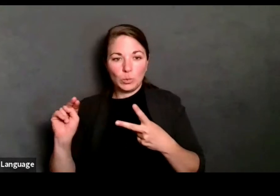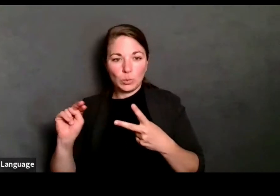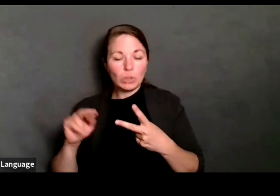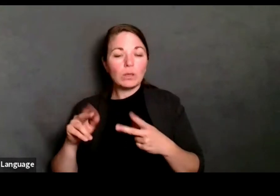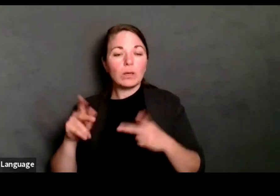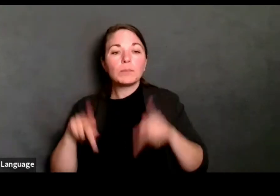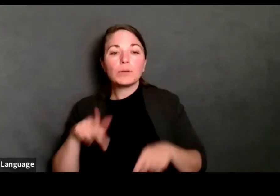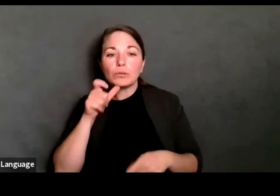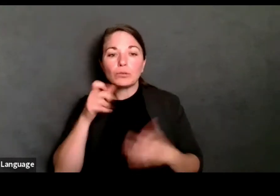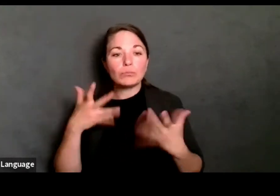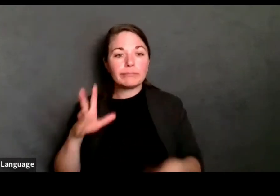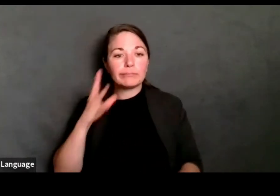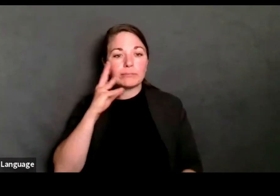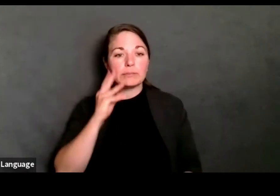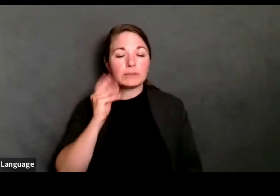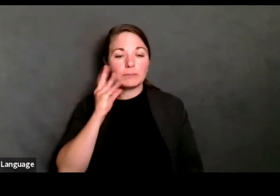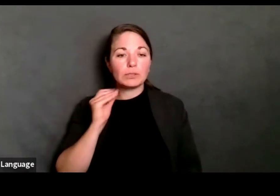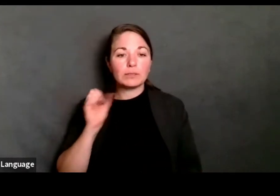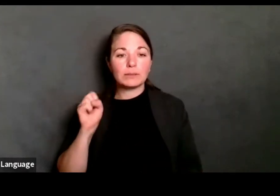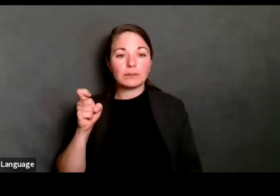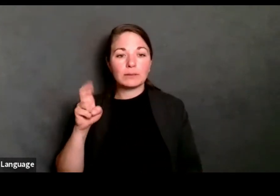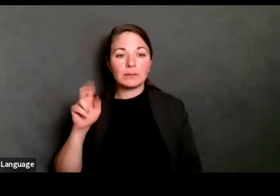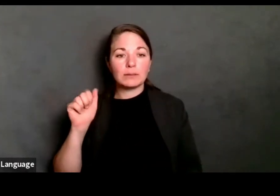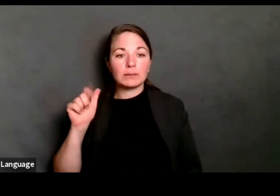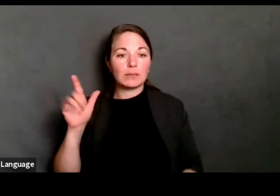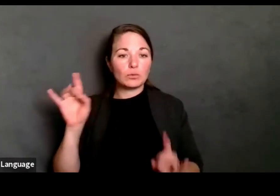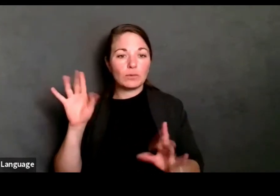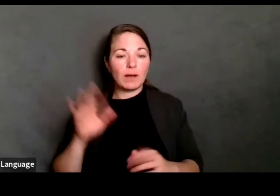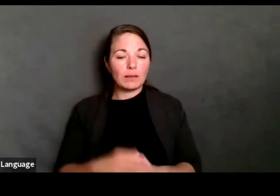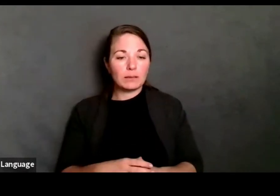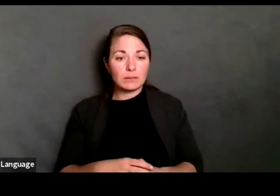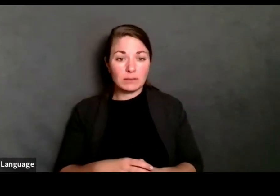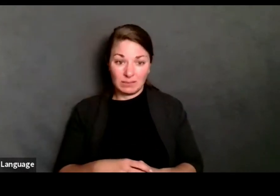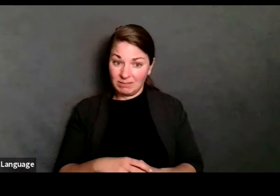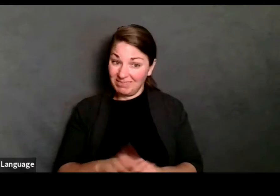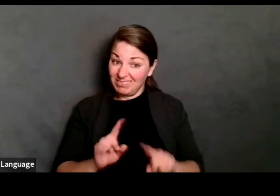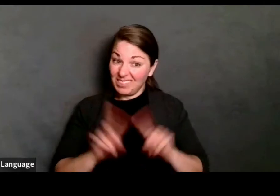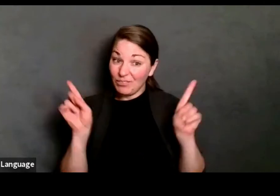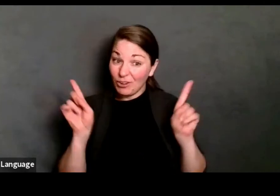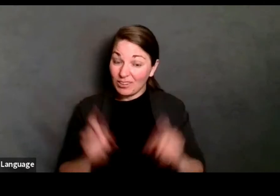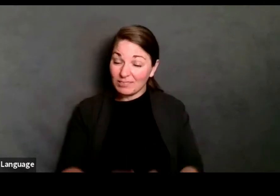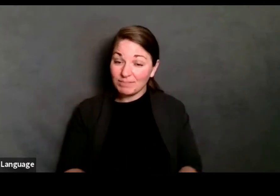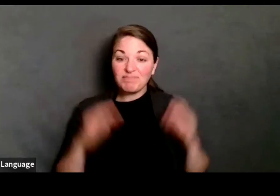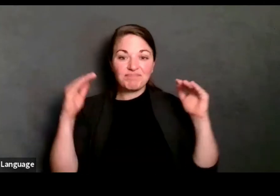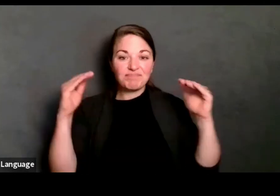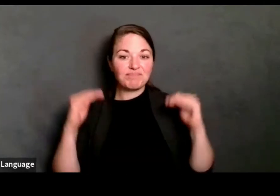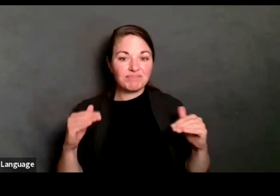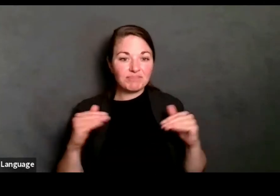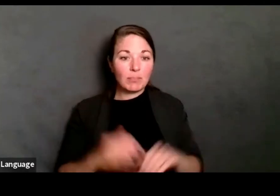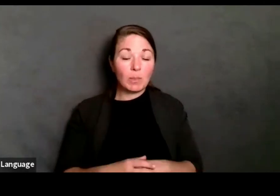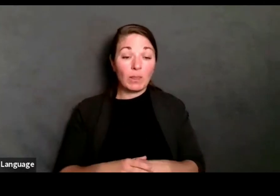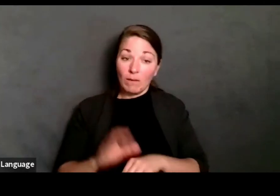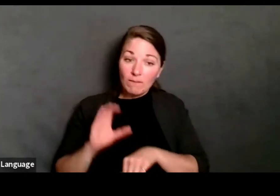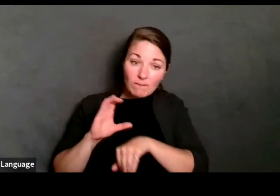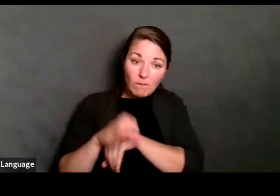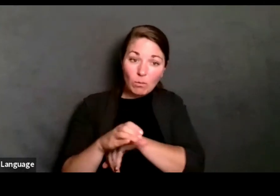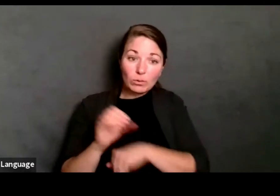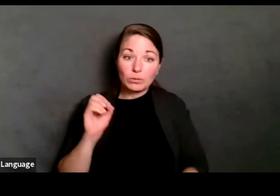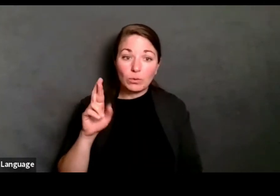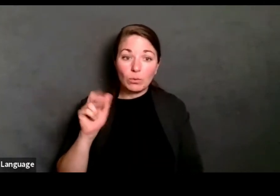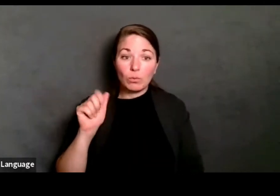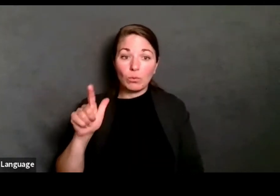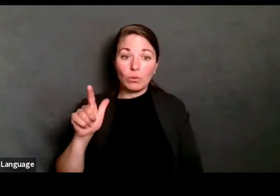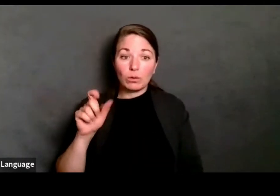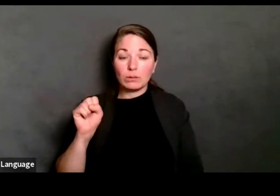experienced sexual violence, which is a neutral reframe, can change things. Here's another one. Forced